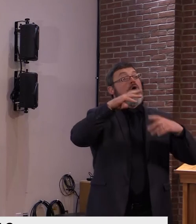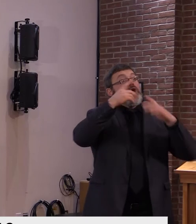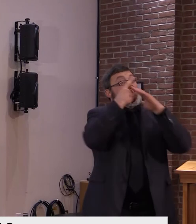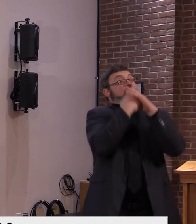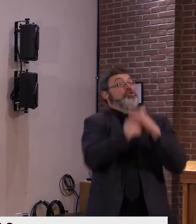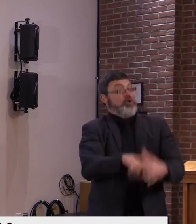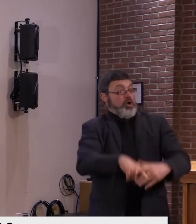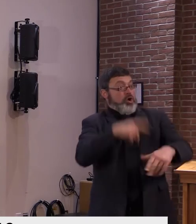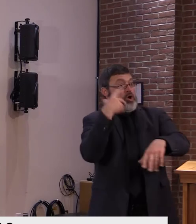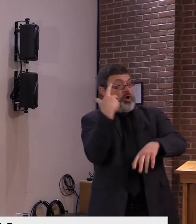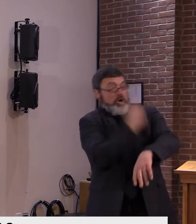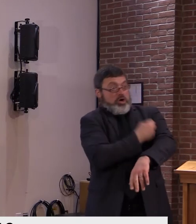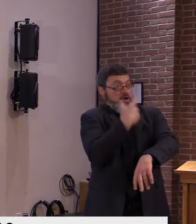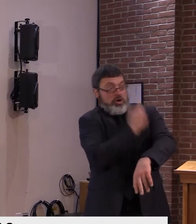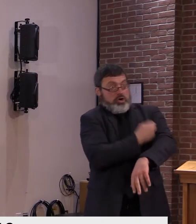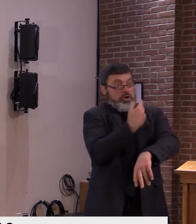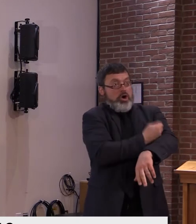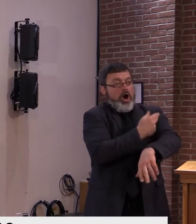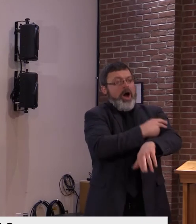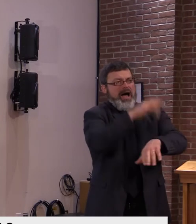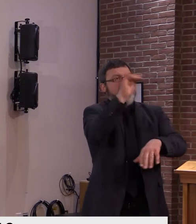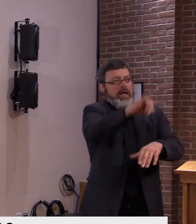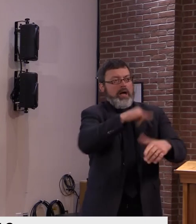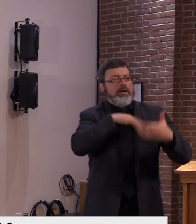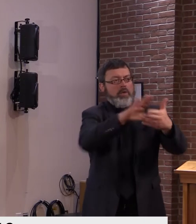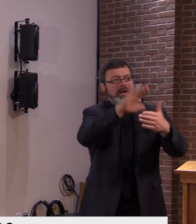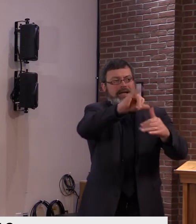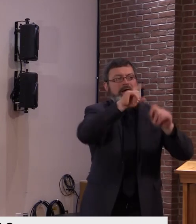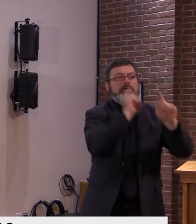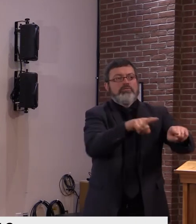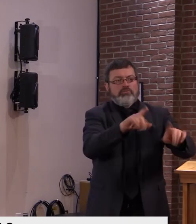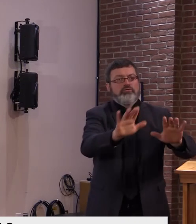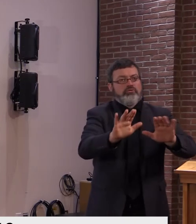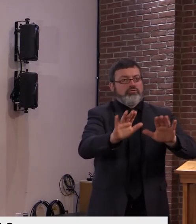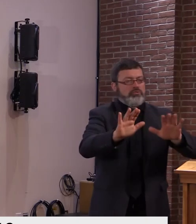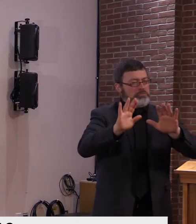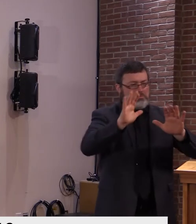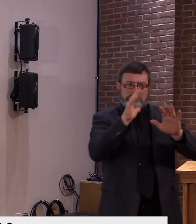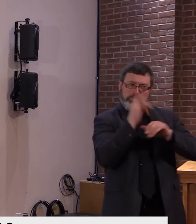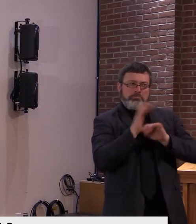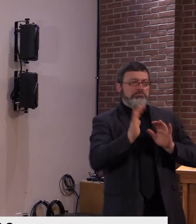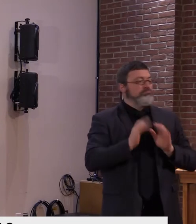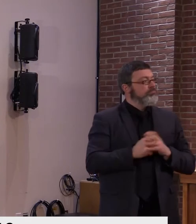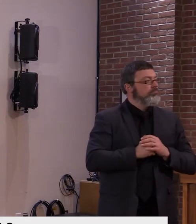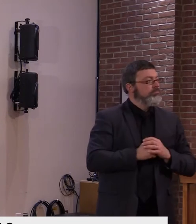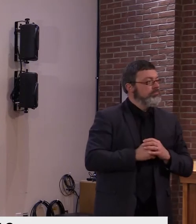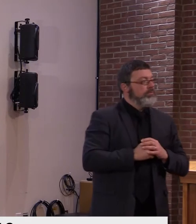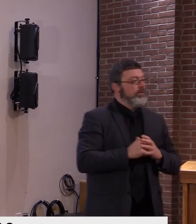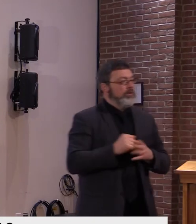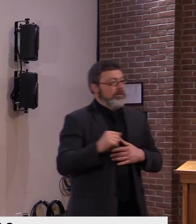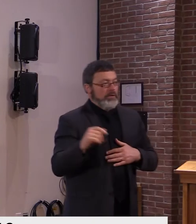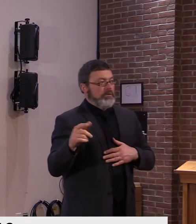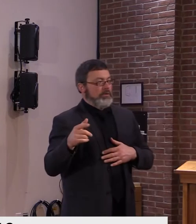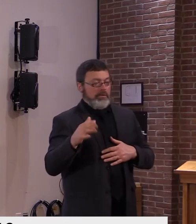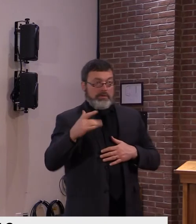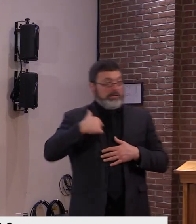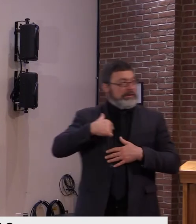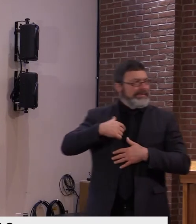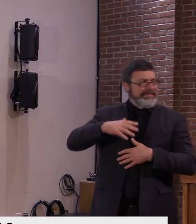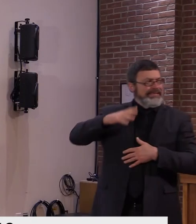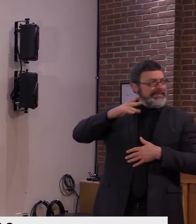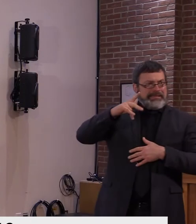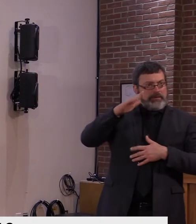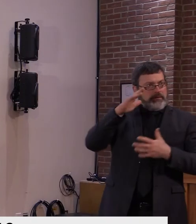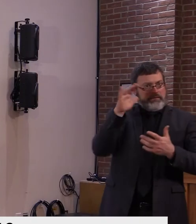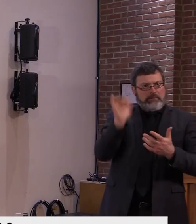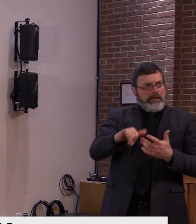Well, yeah, that's why I asked. I mean, this is starting soon, presumably. I mean, as the new year goes along, I presume